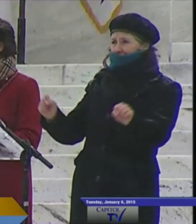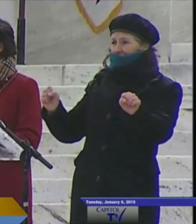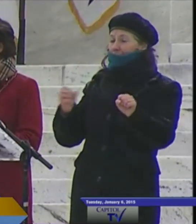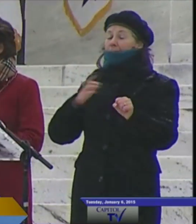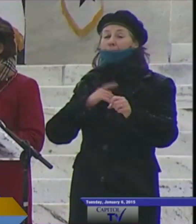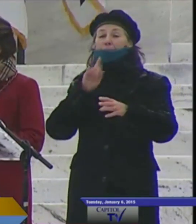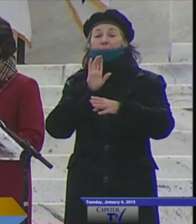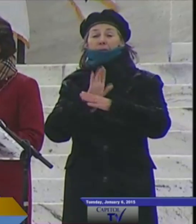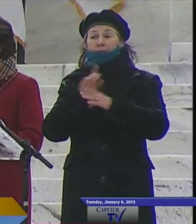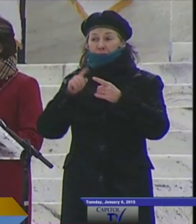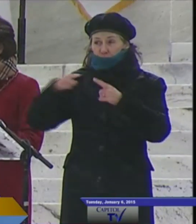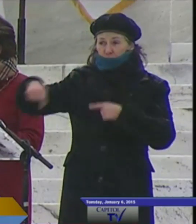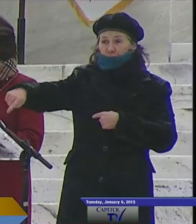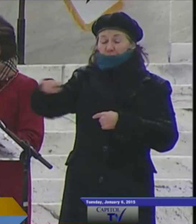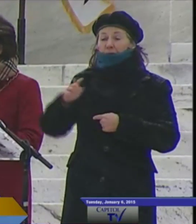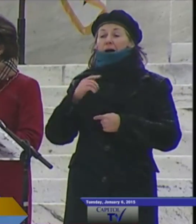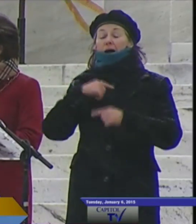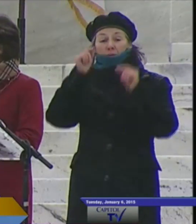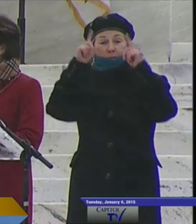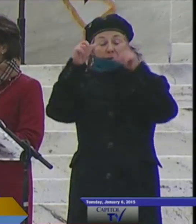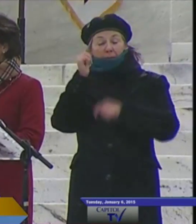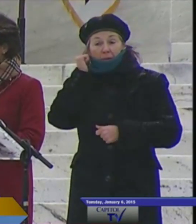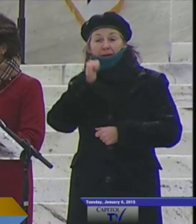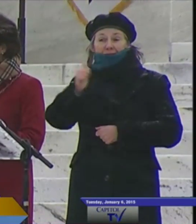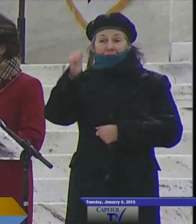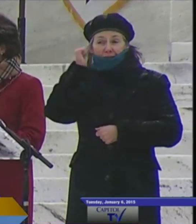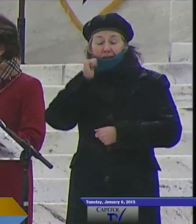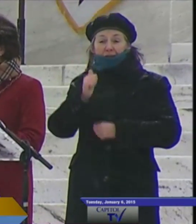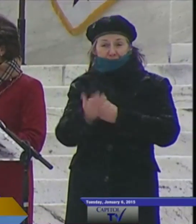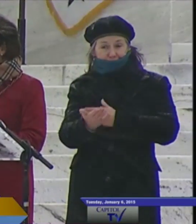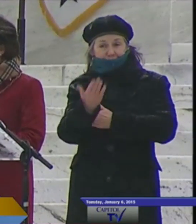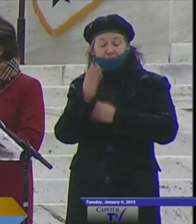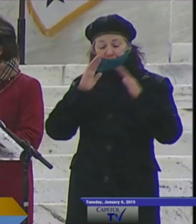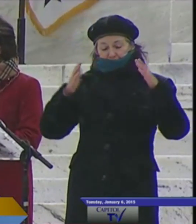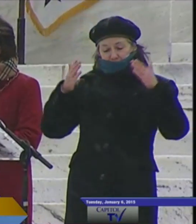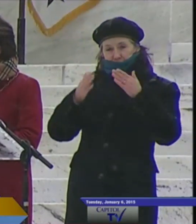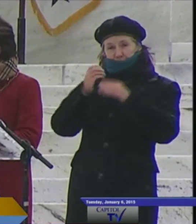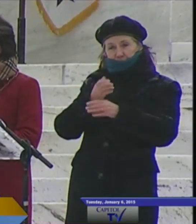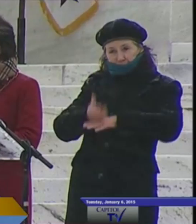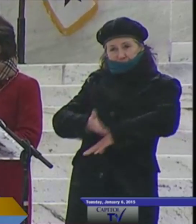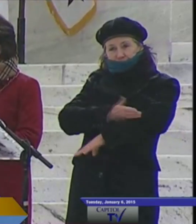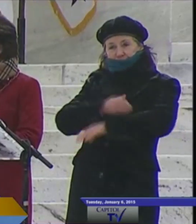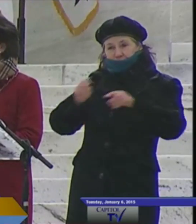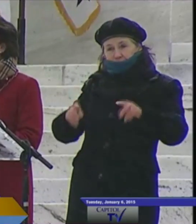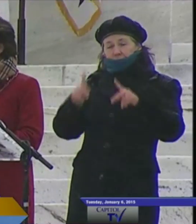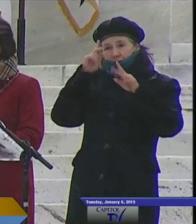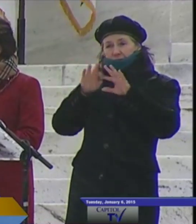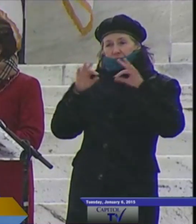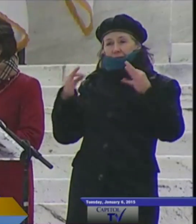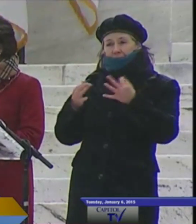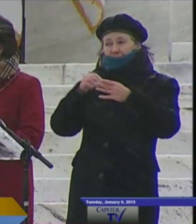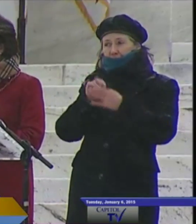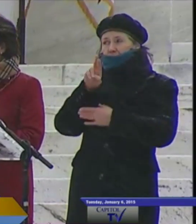to you. I'll wake up every single morning focused on expanding opportunity for families in Rhode